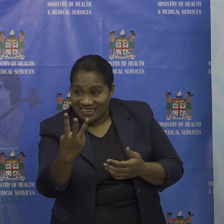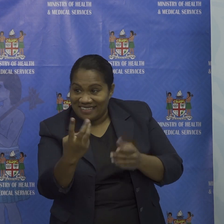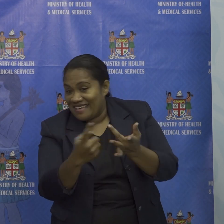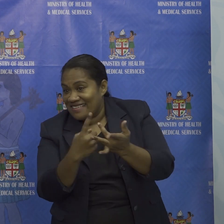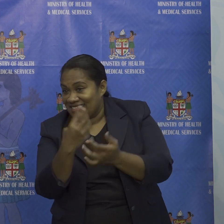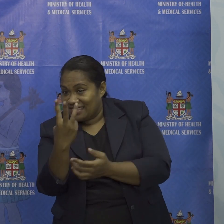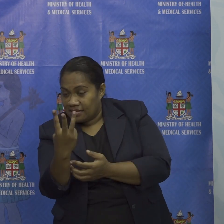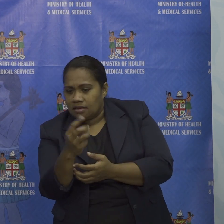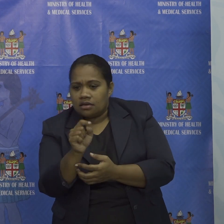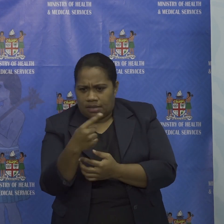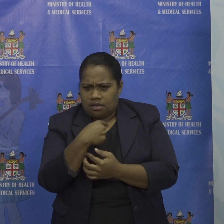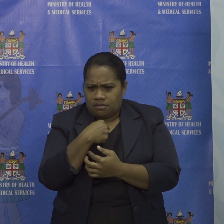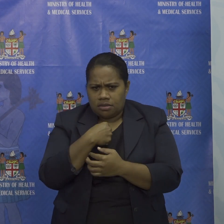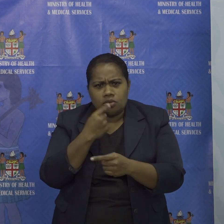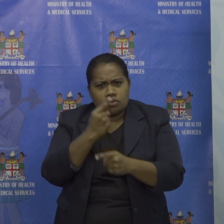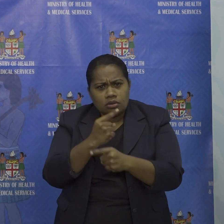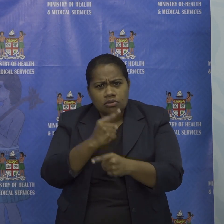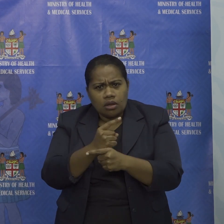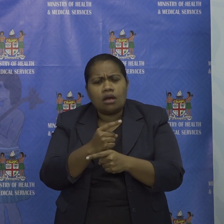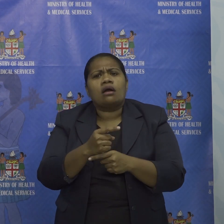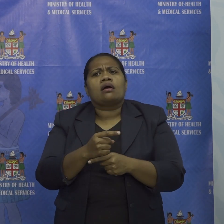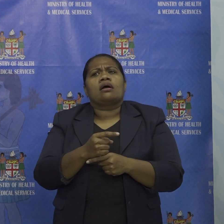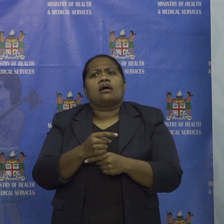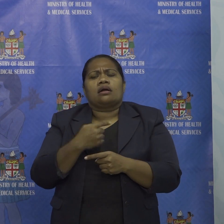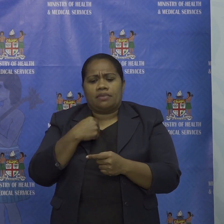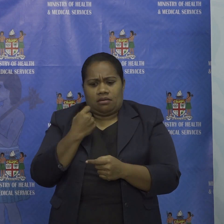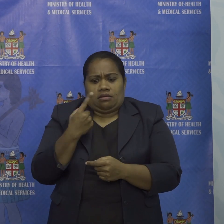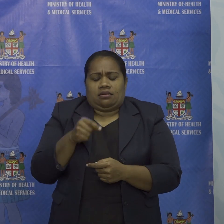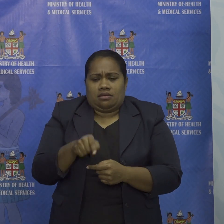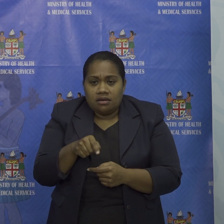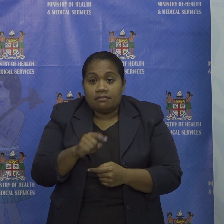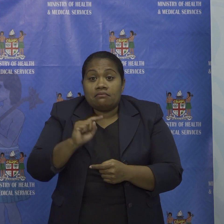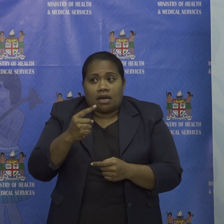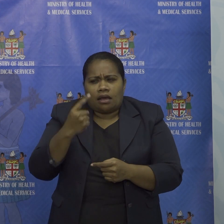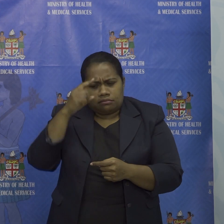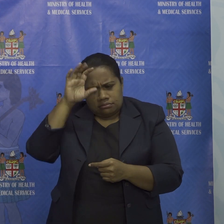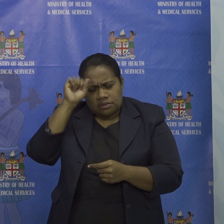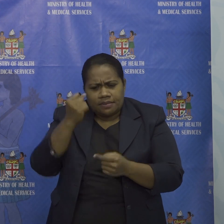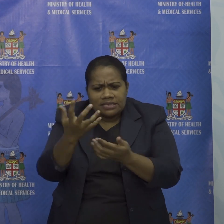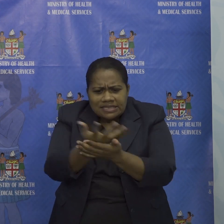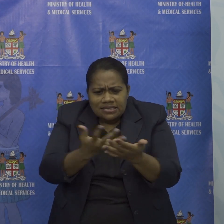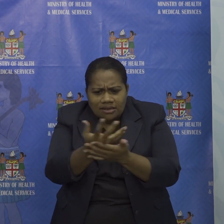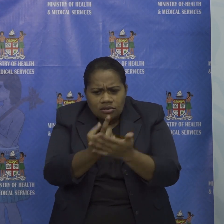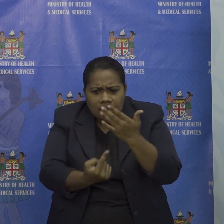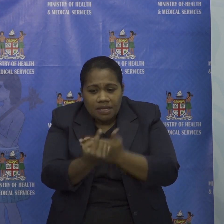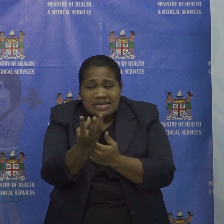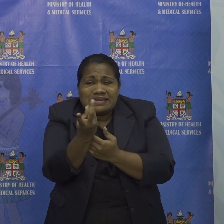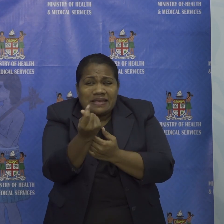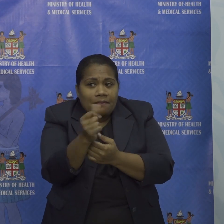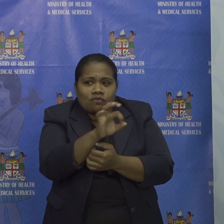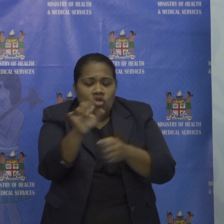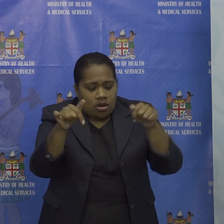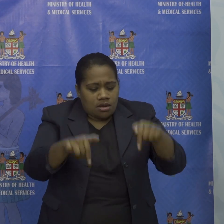I noticed it while I was talking, but I did recall that one discussion that we had that some may not actually be in the